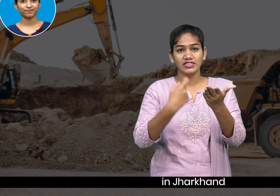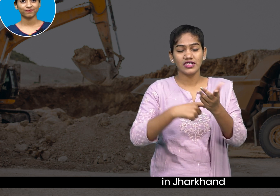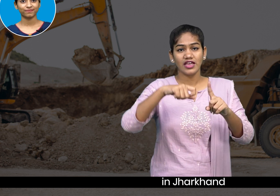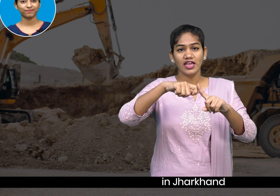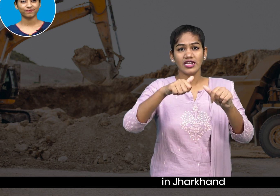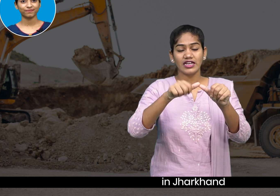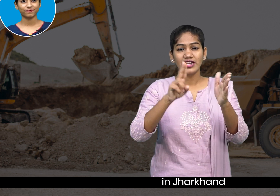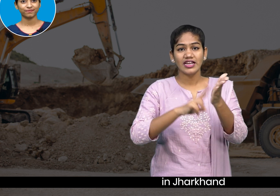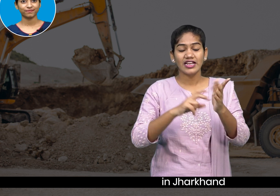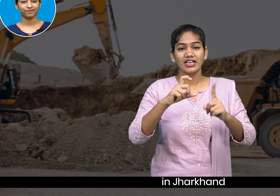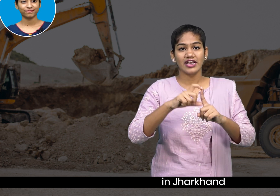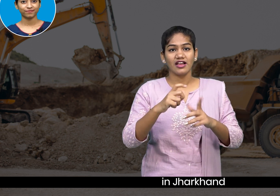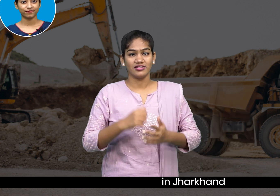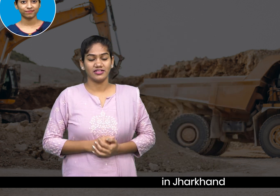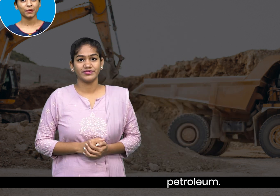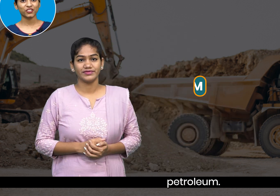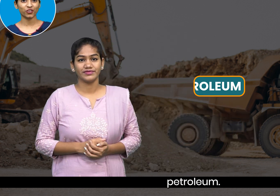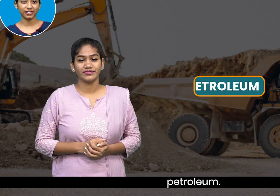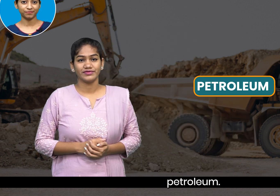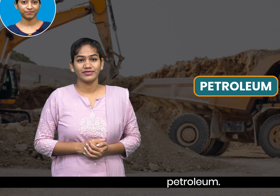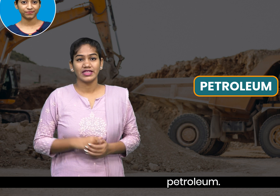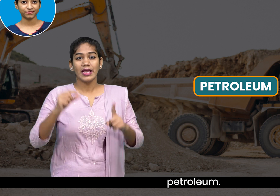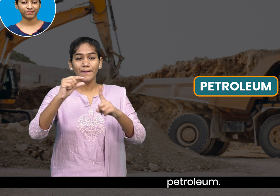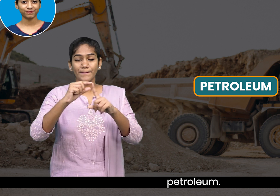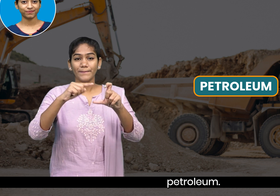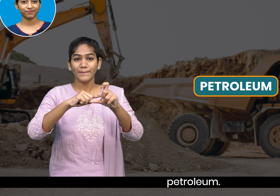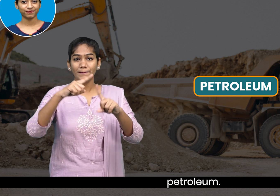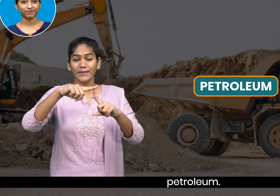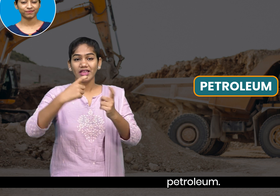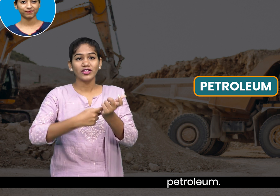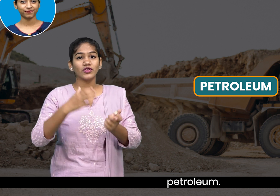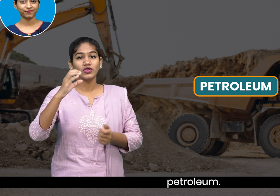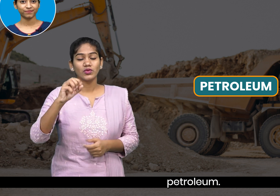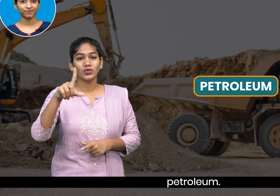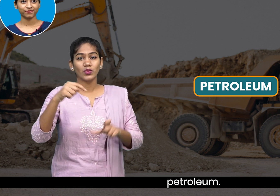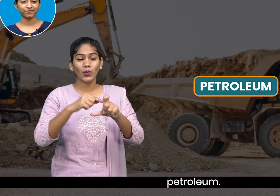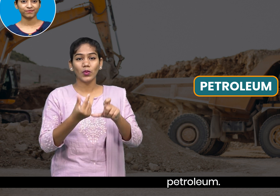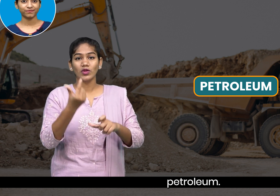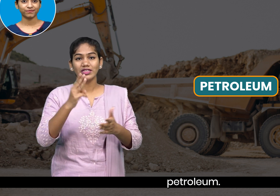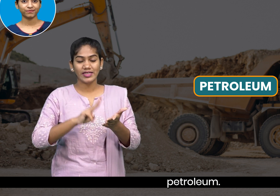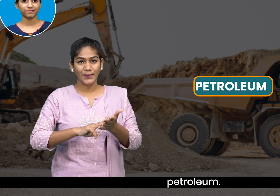Petroleum.